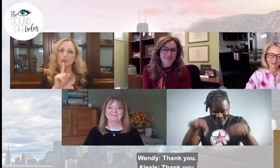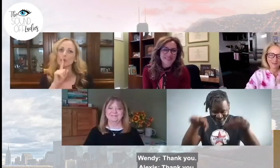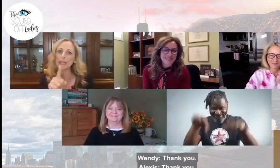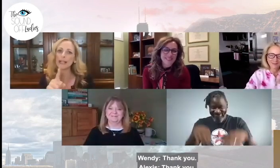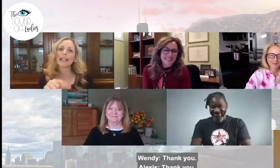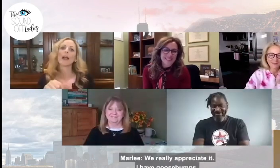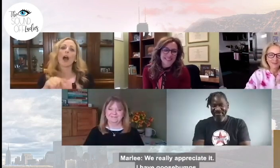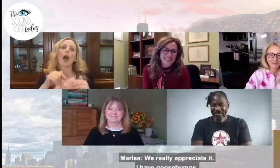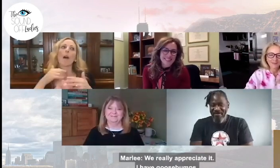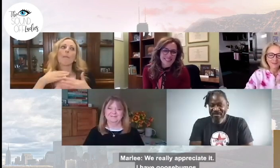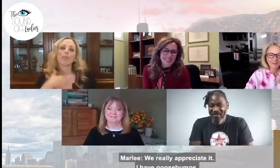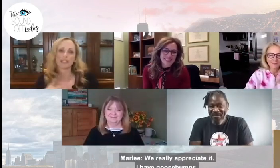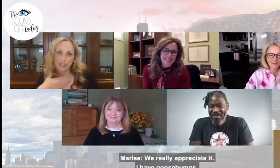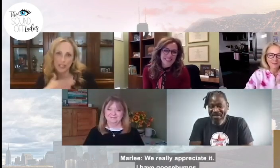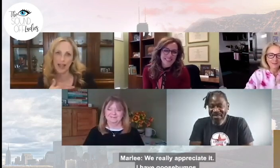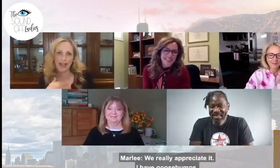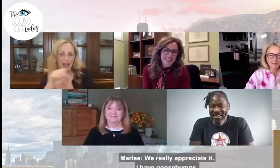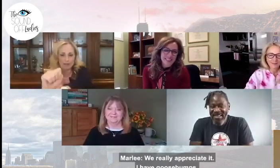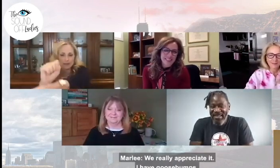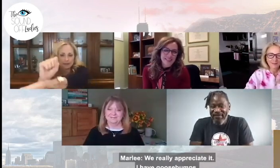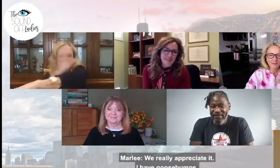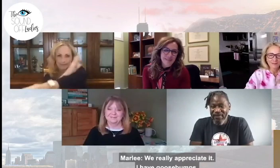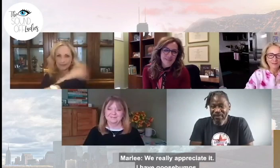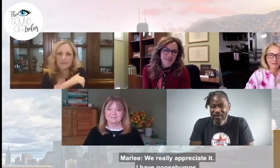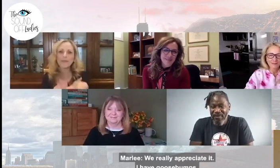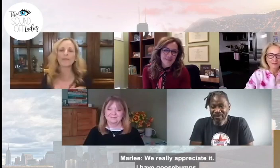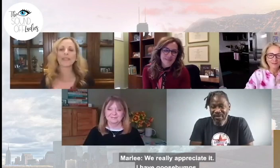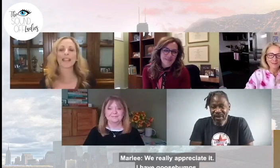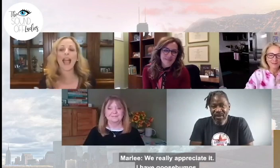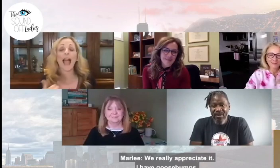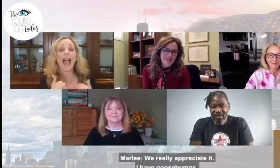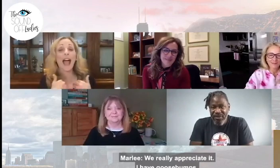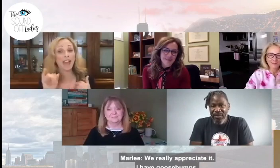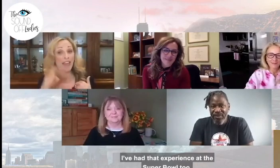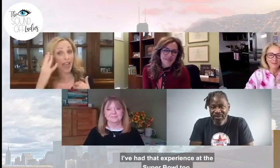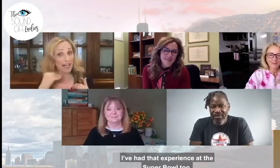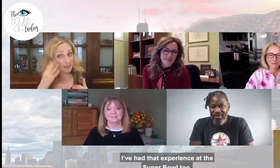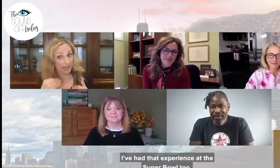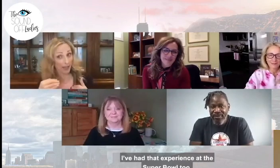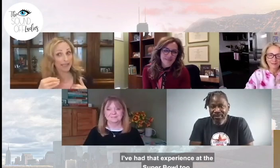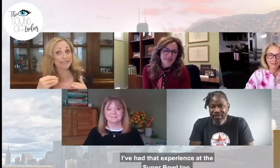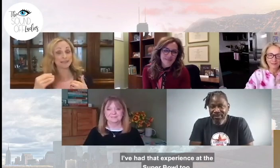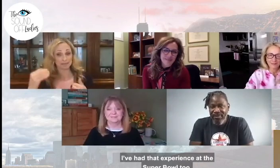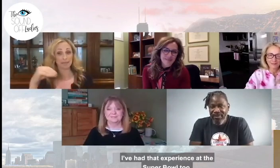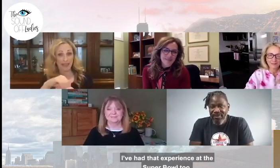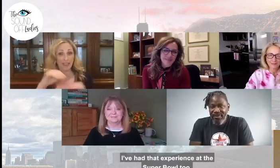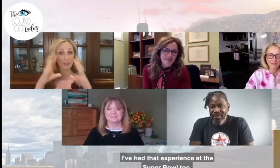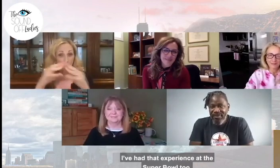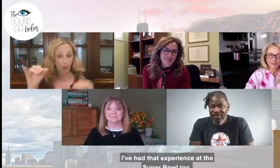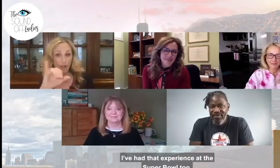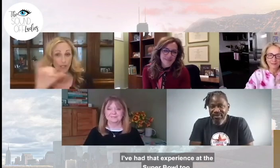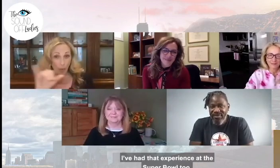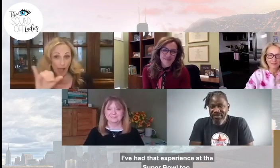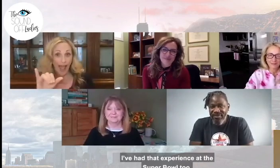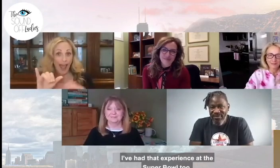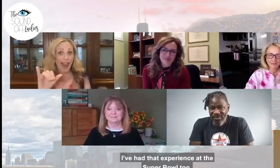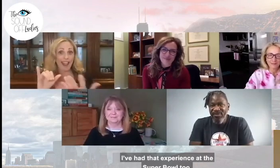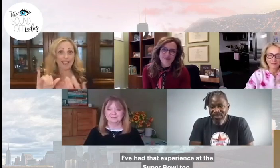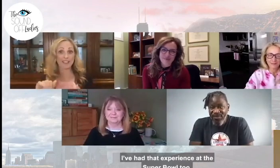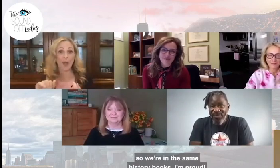NAD for doing this. Thank you so much. I really appreciate it. I still have goosebumps. And that experience at